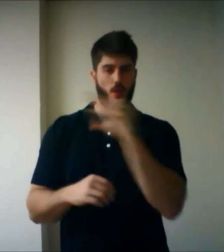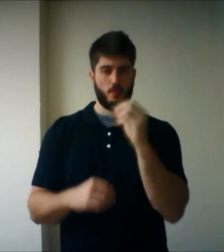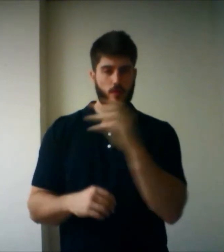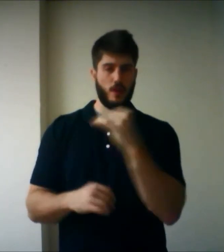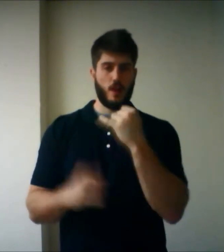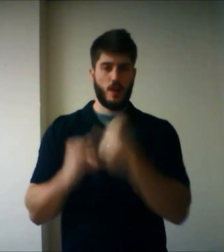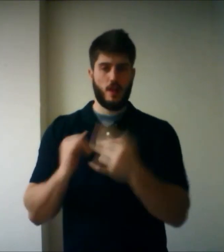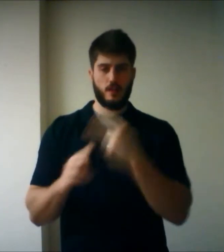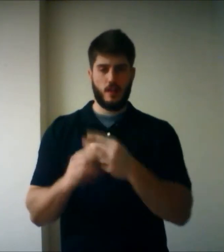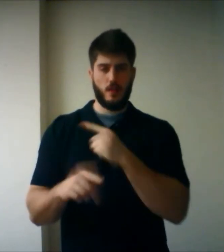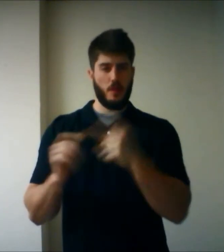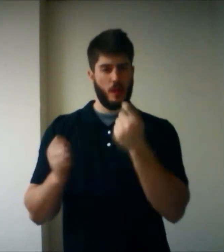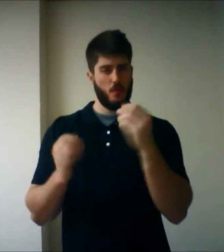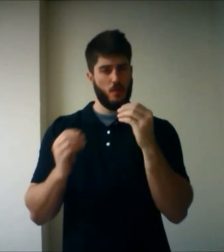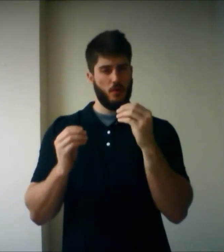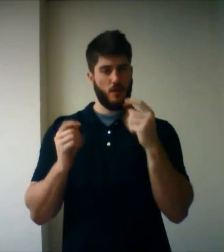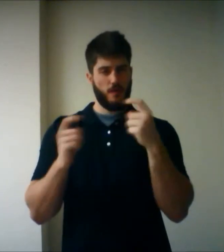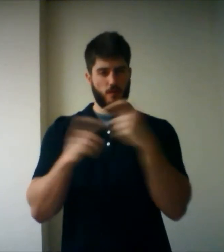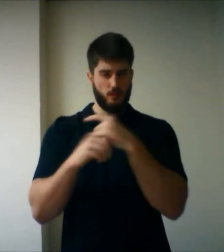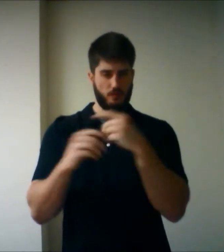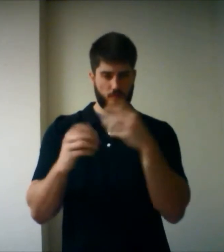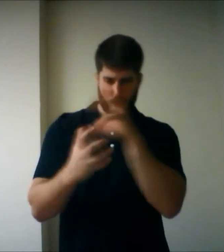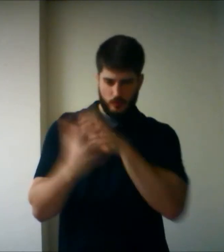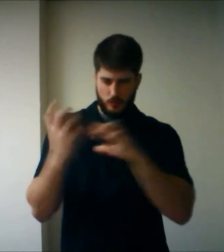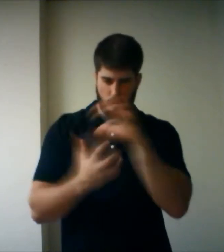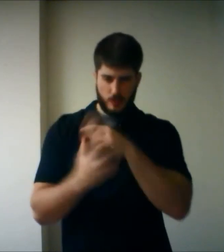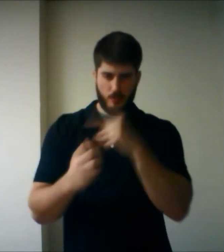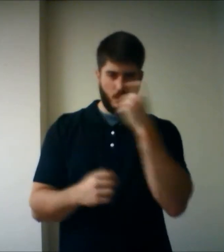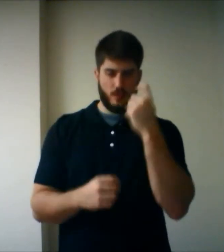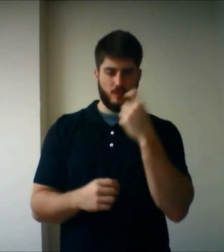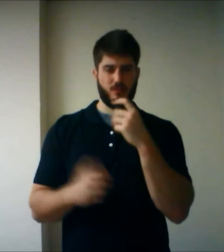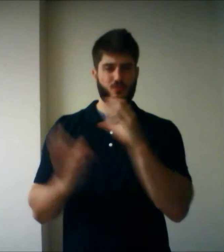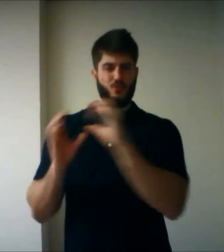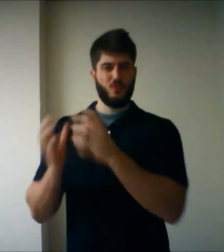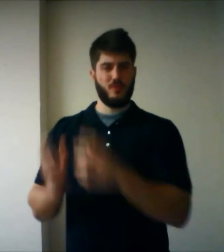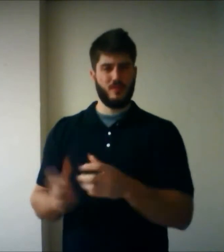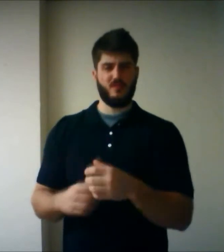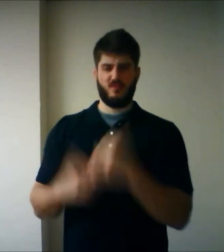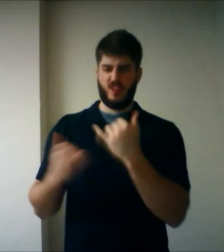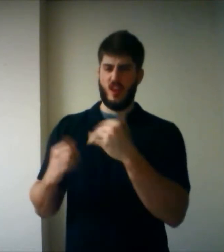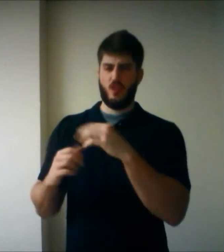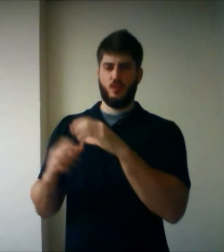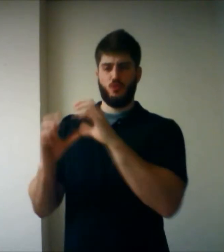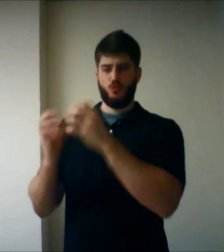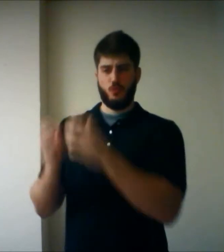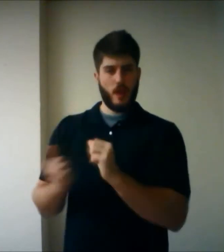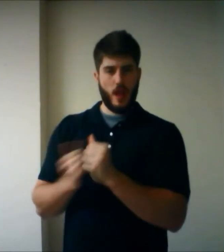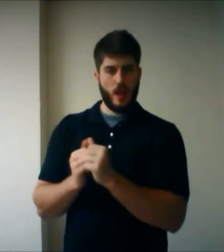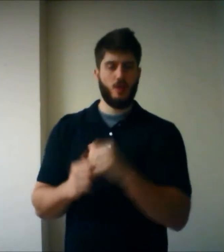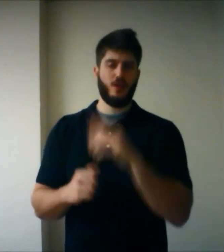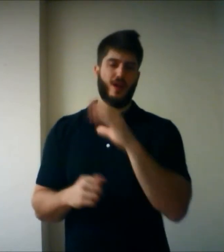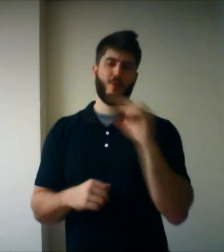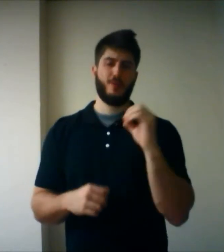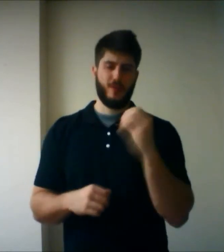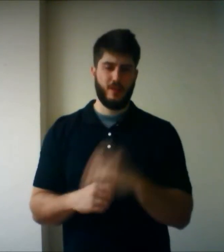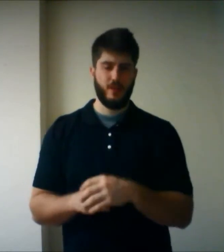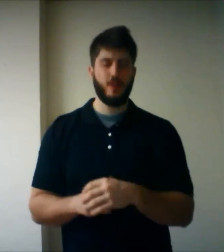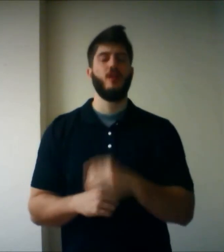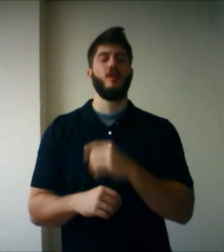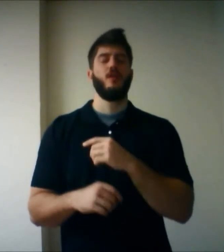I mentioned just now. Currently the contacts are grouped by company. I'm going to remove this grouping. It's quite easy to do. Click on any